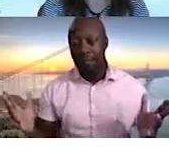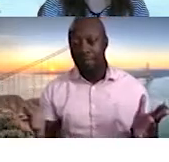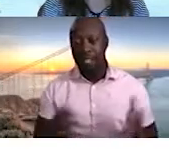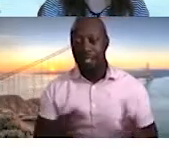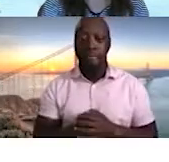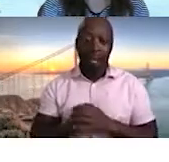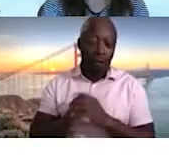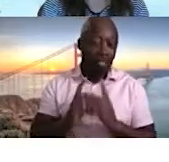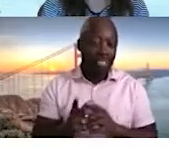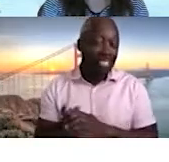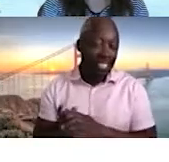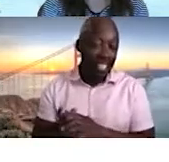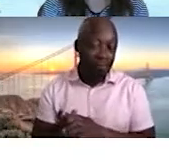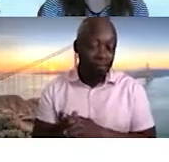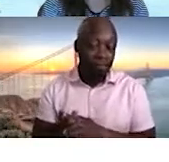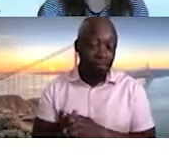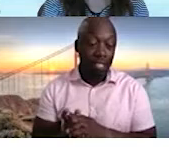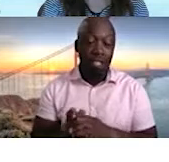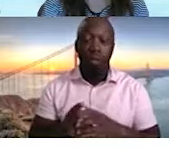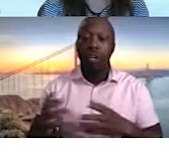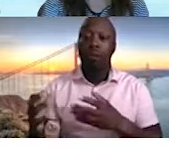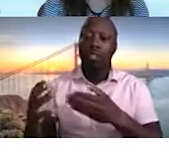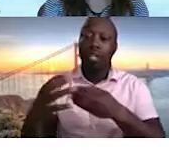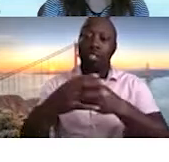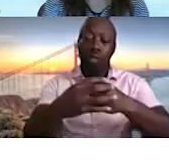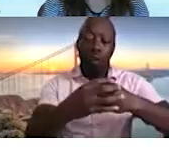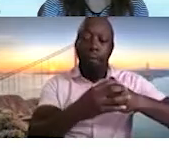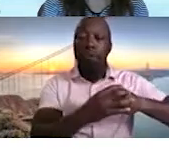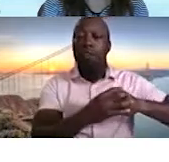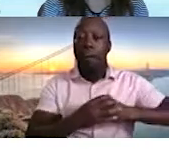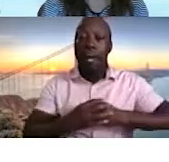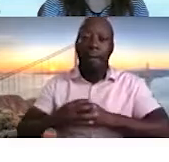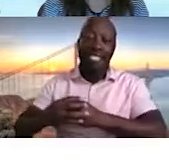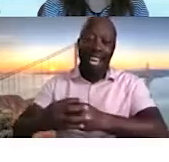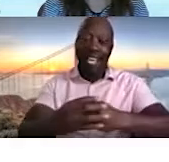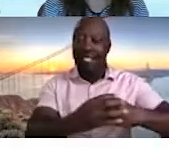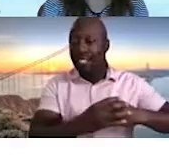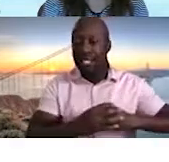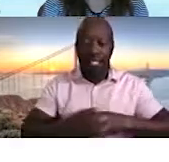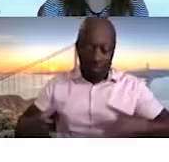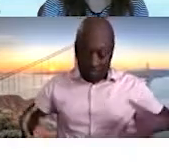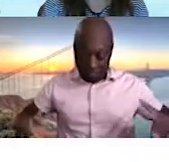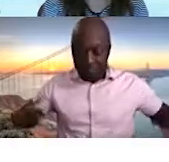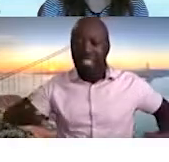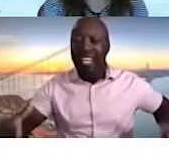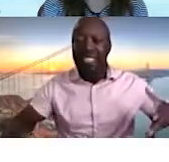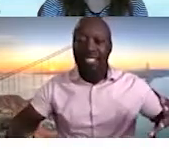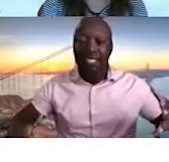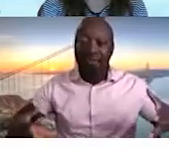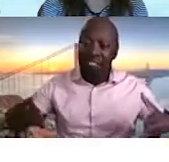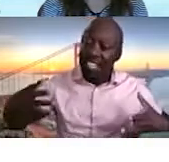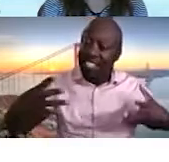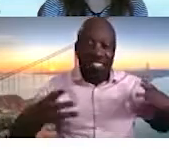safety. And I will say this again, we don't move our baby's hands and